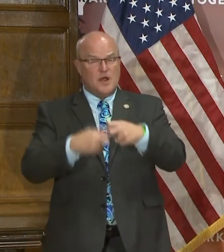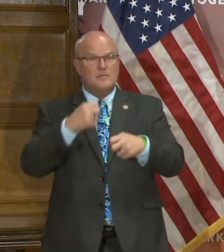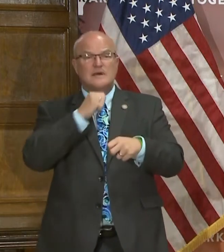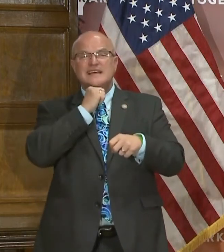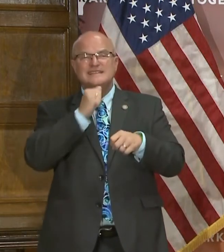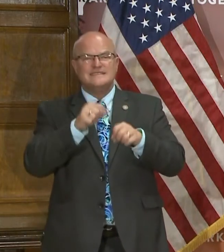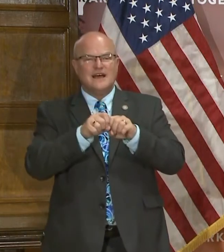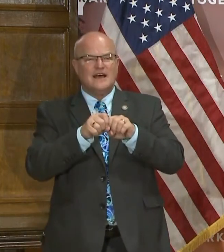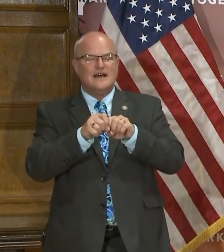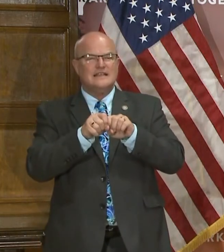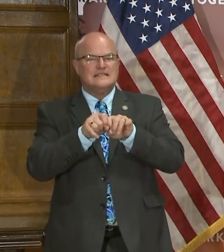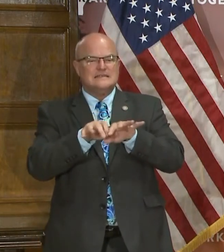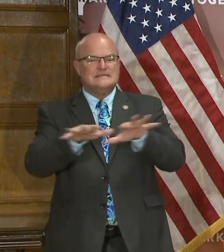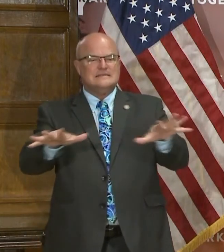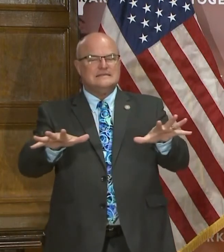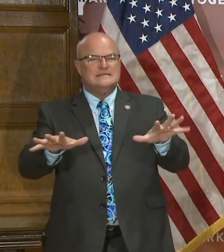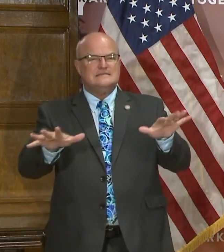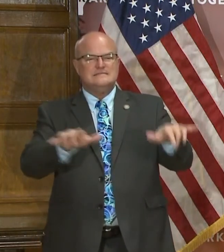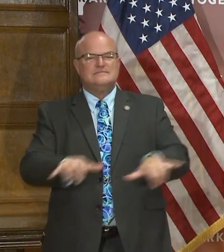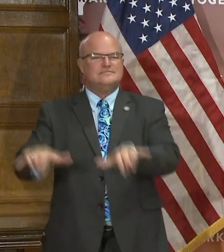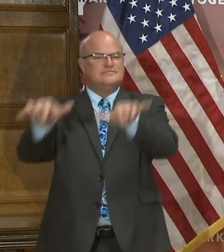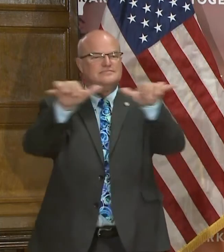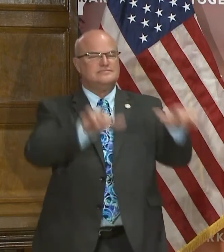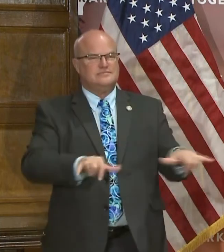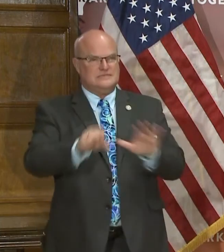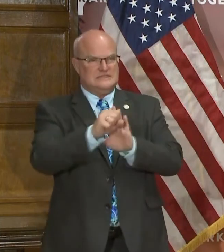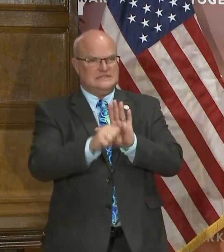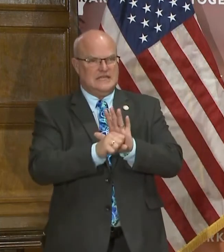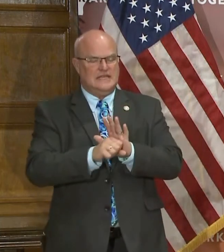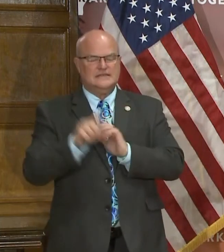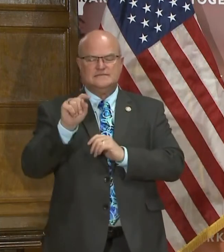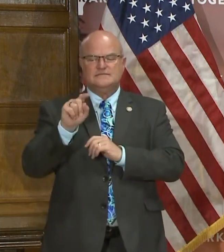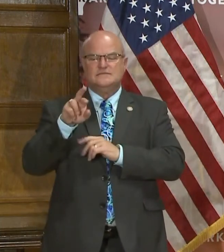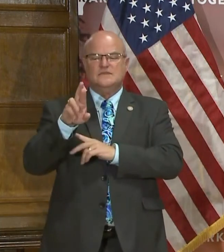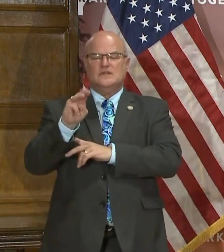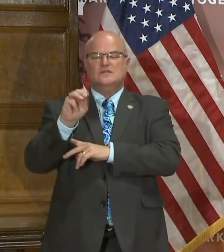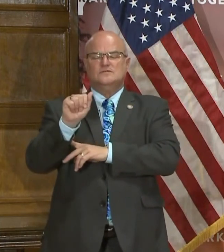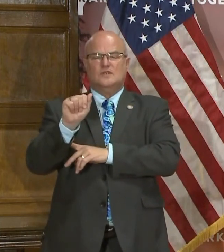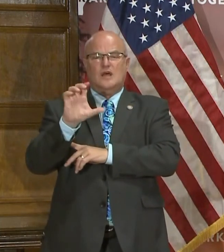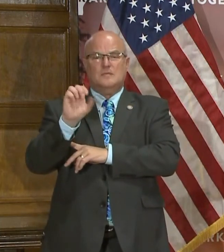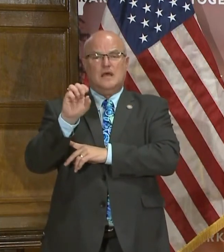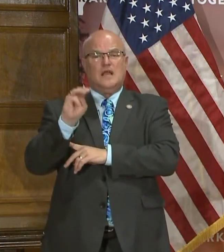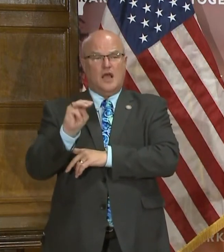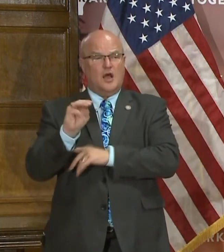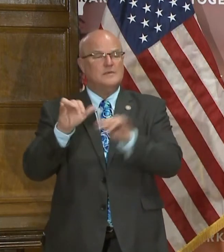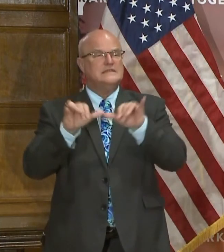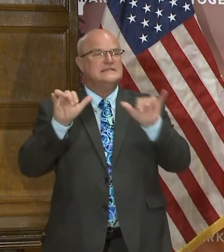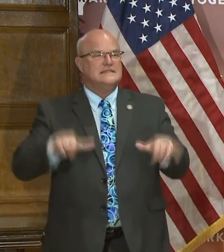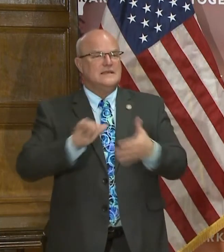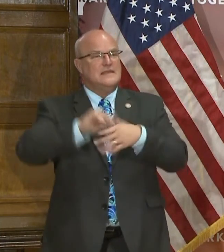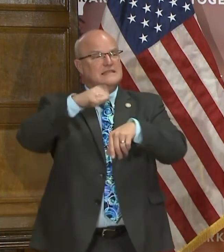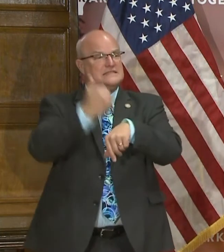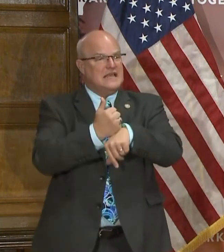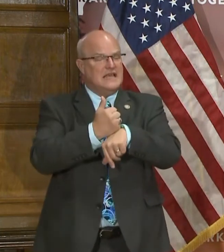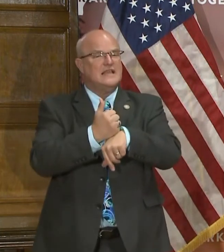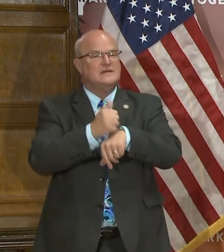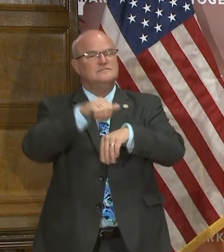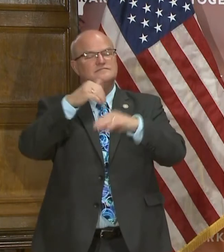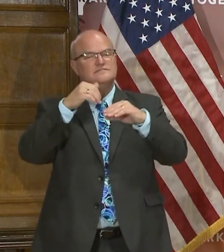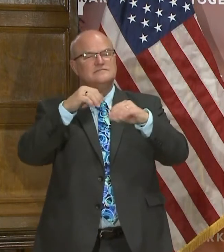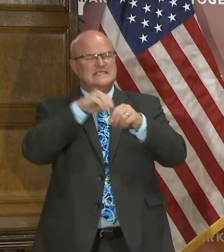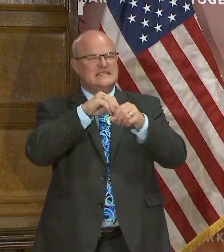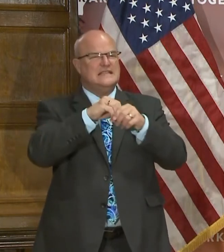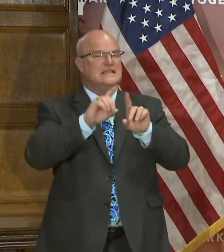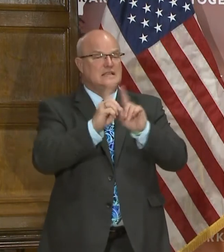spread evenly across the state. So what is TraumaCom? TraumaCom is a system that's set up, it's housed in the Department of